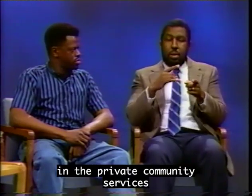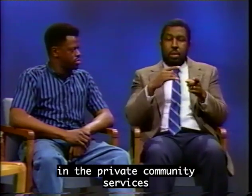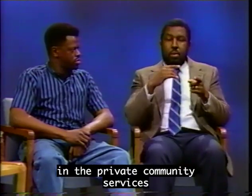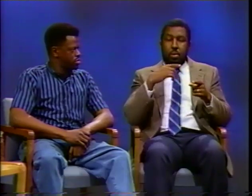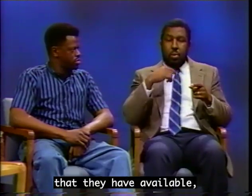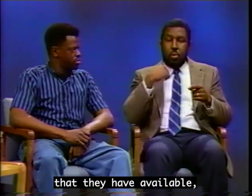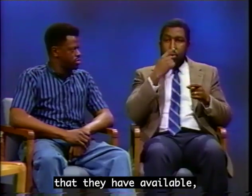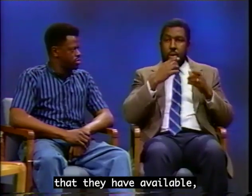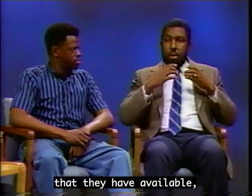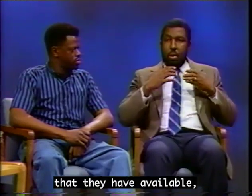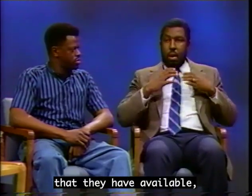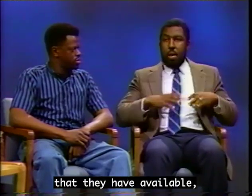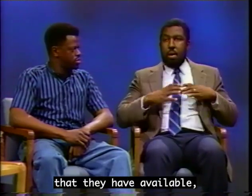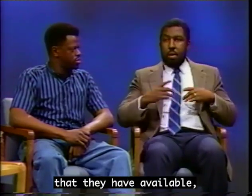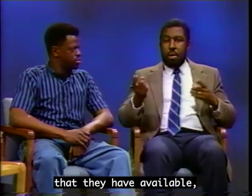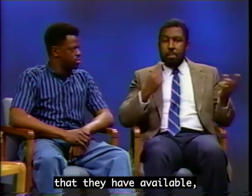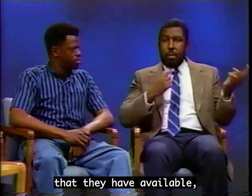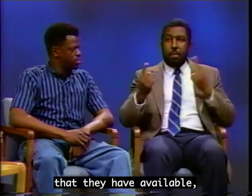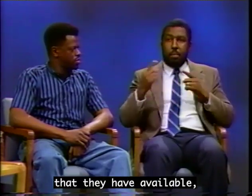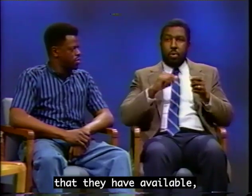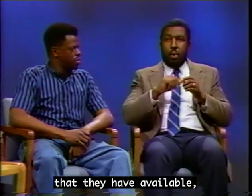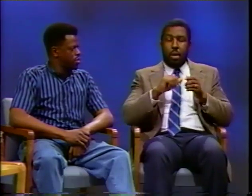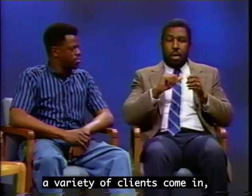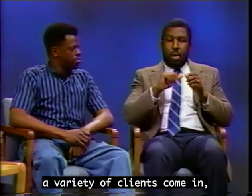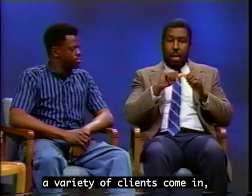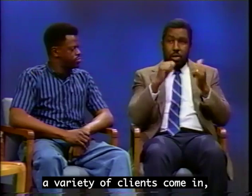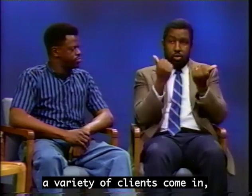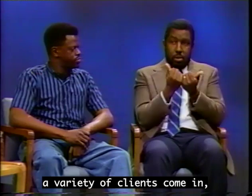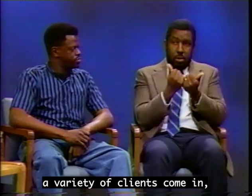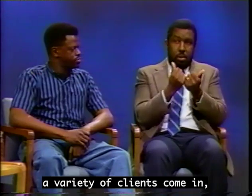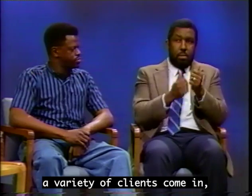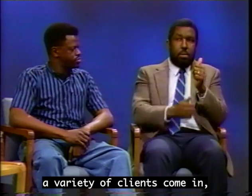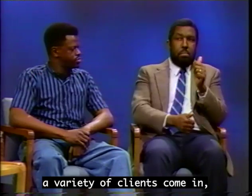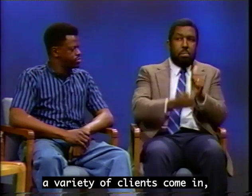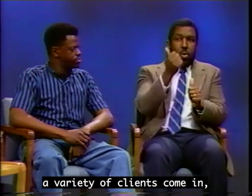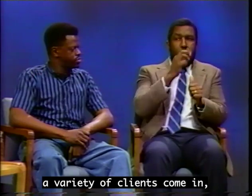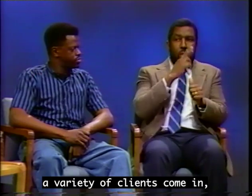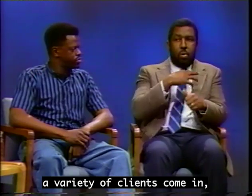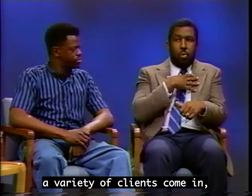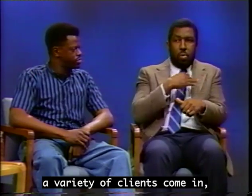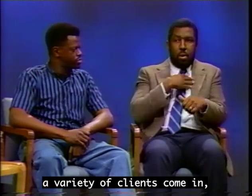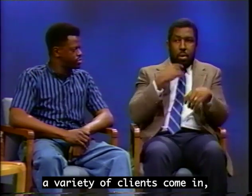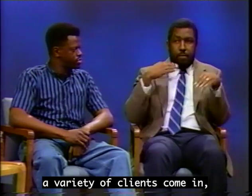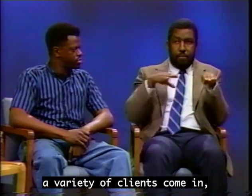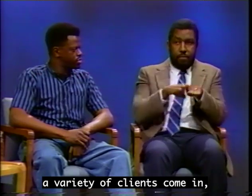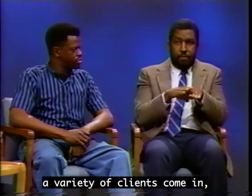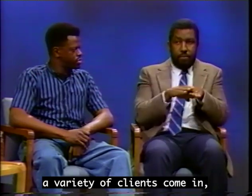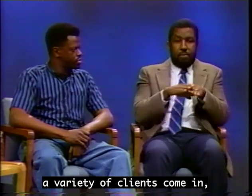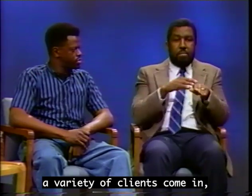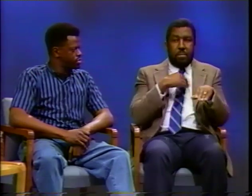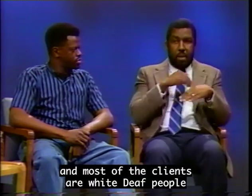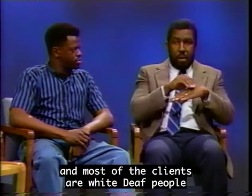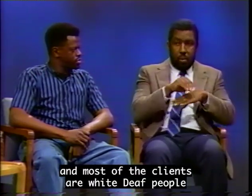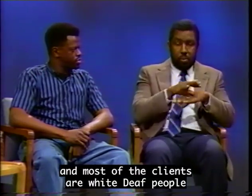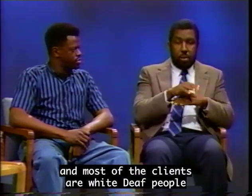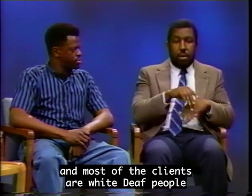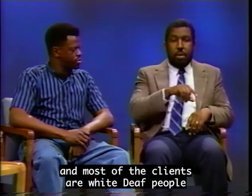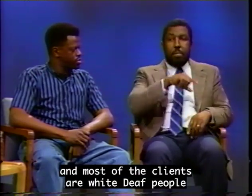services that they have available, a variety of clients come in, and most of the clients are